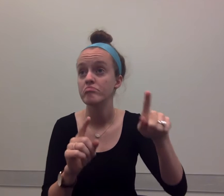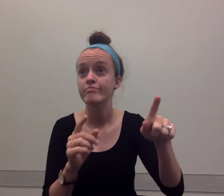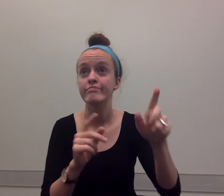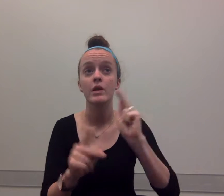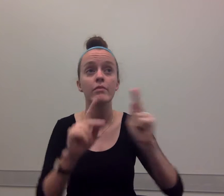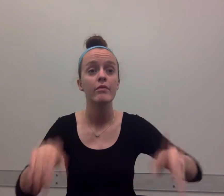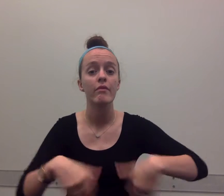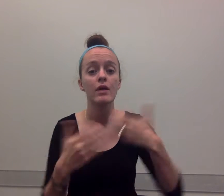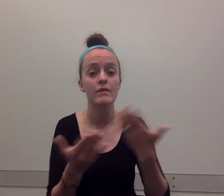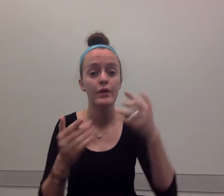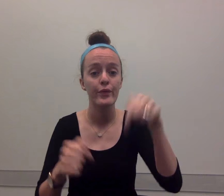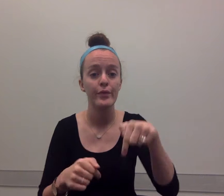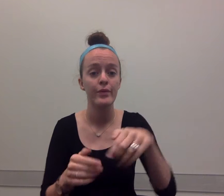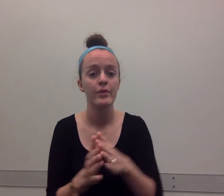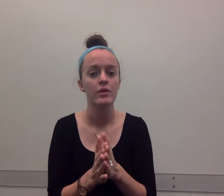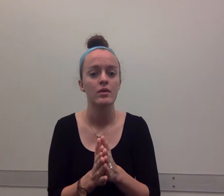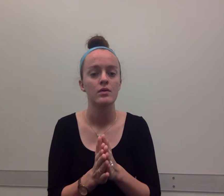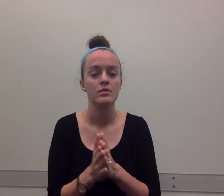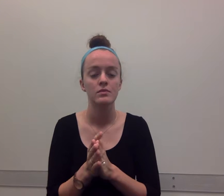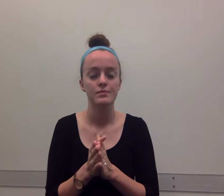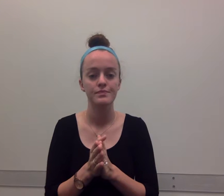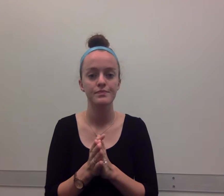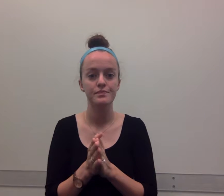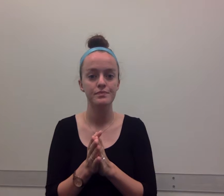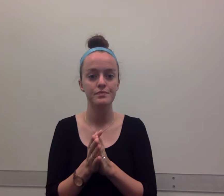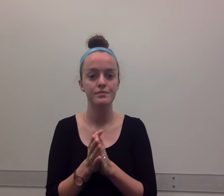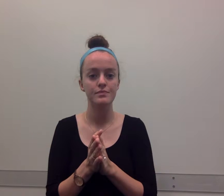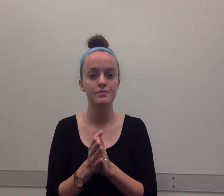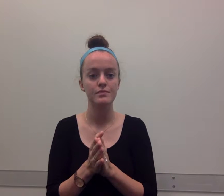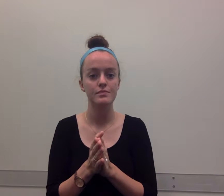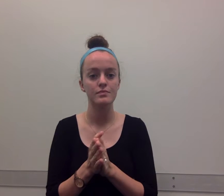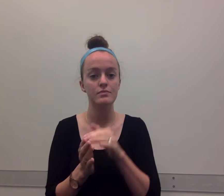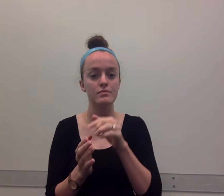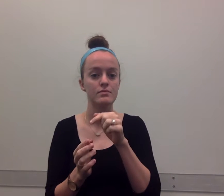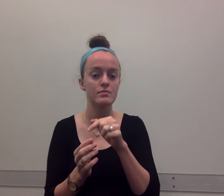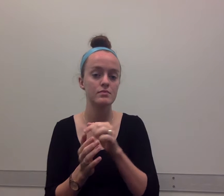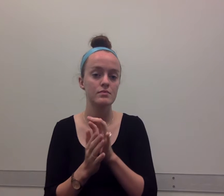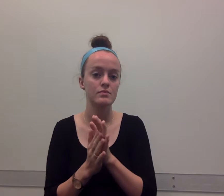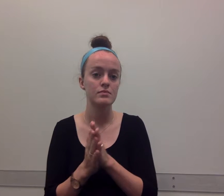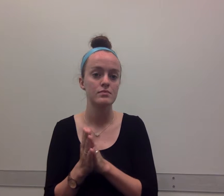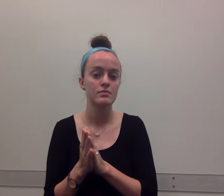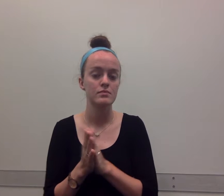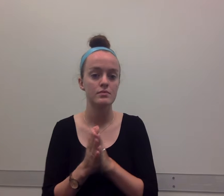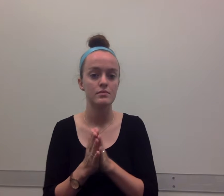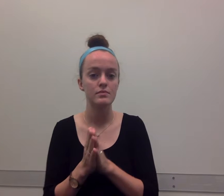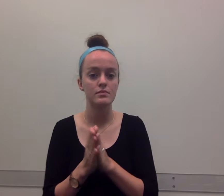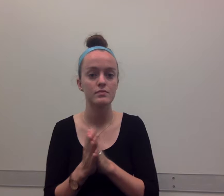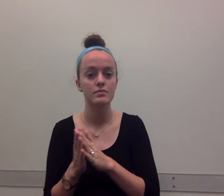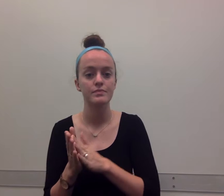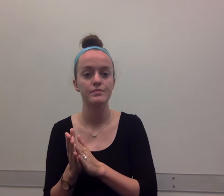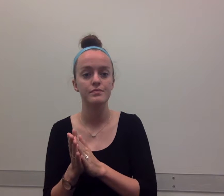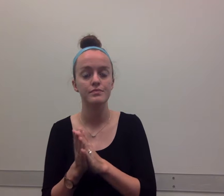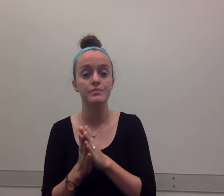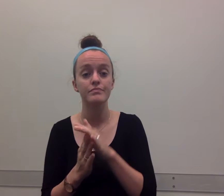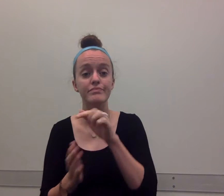So through law school, I started to recognize the reach of what the law is and what